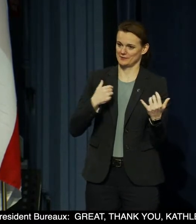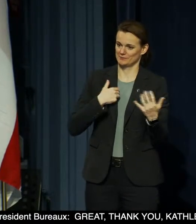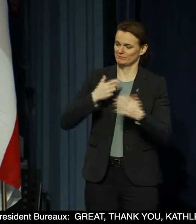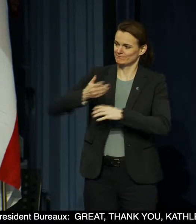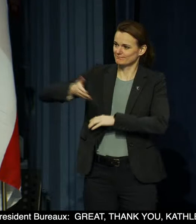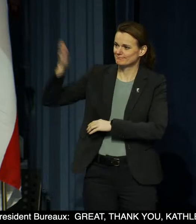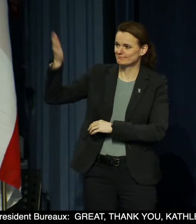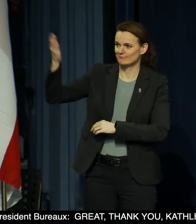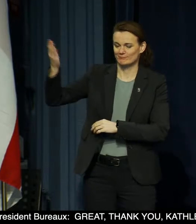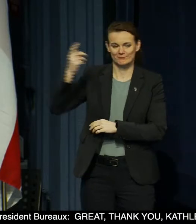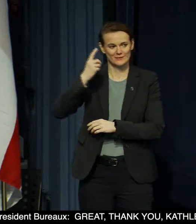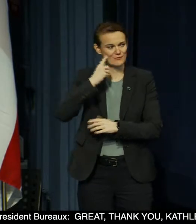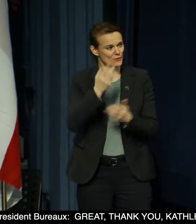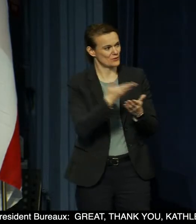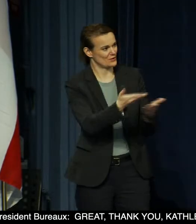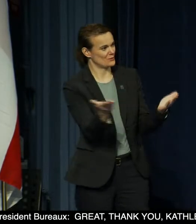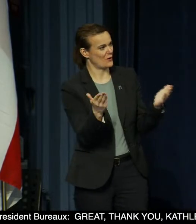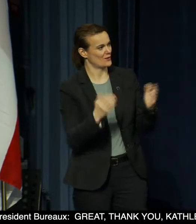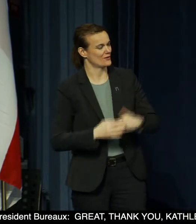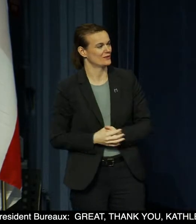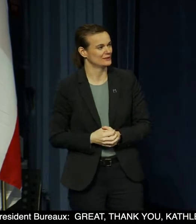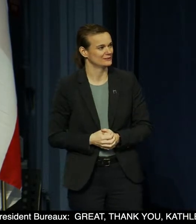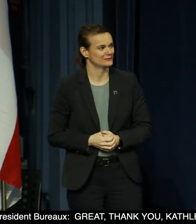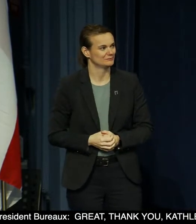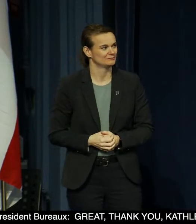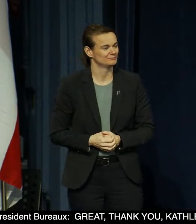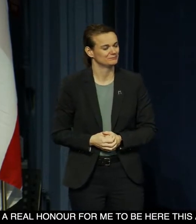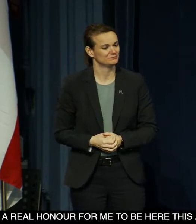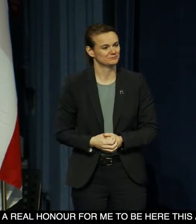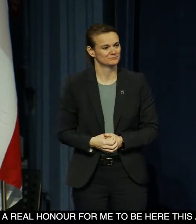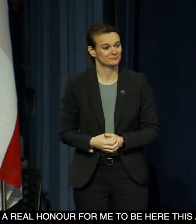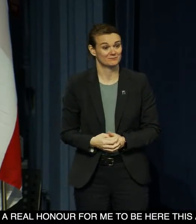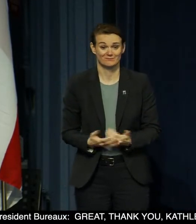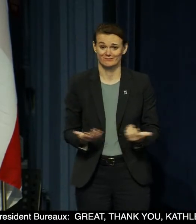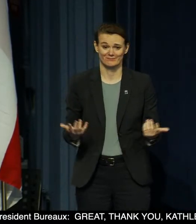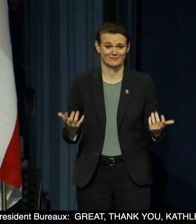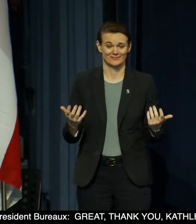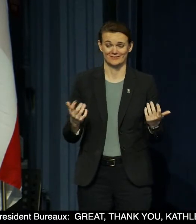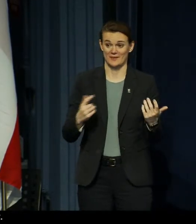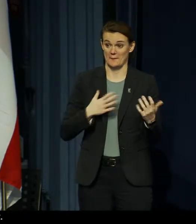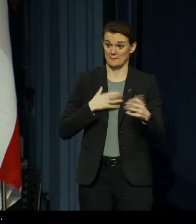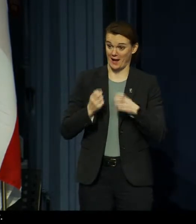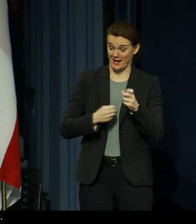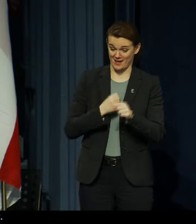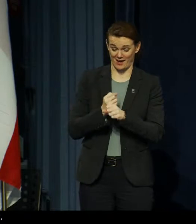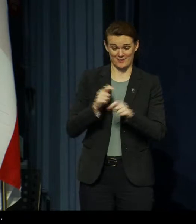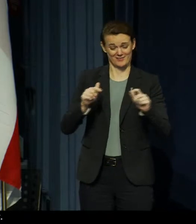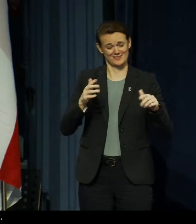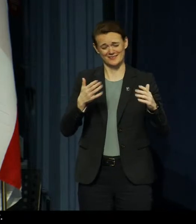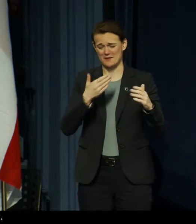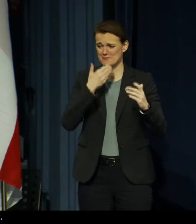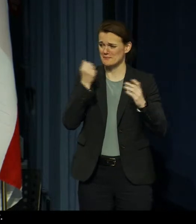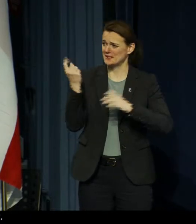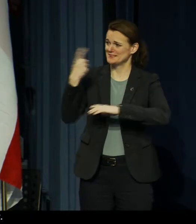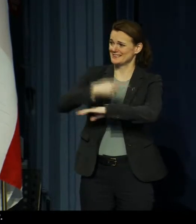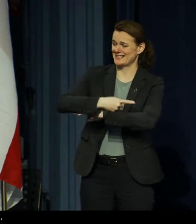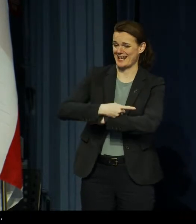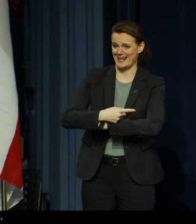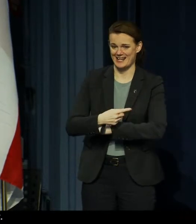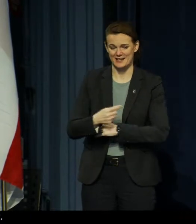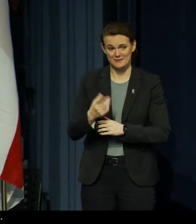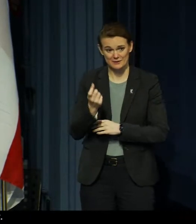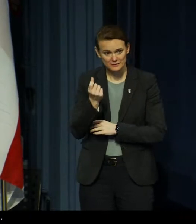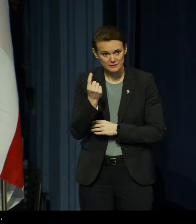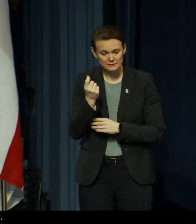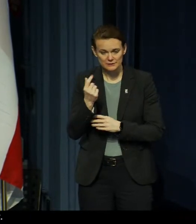graduating class of 2022, and it's really a highlight for me, quite frankly, especially after the fact that we have